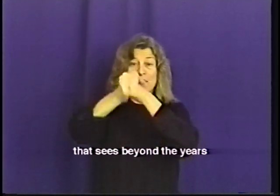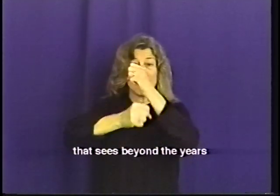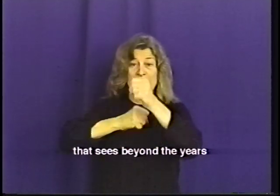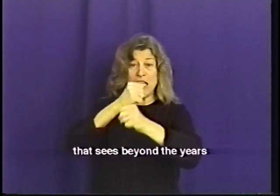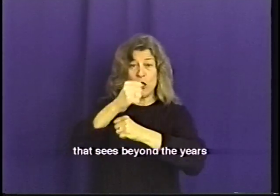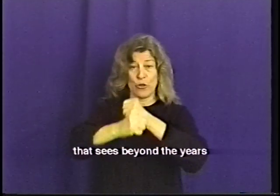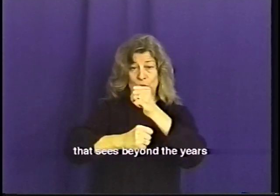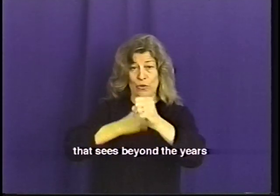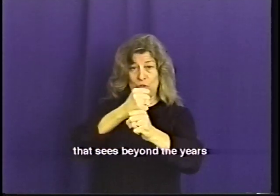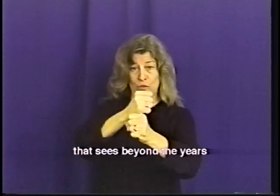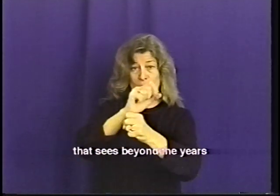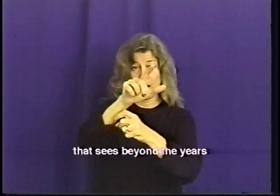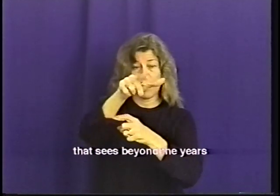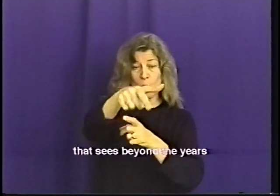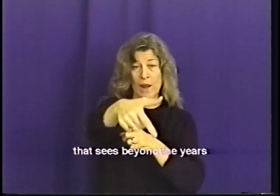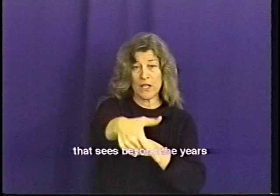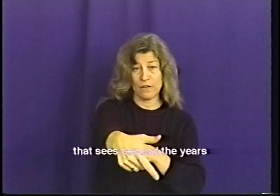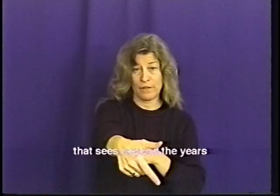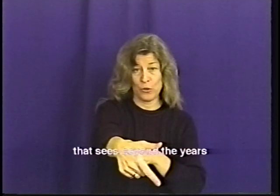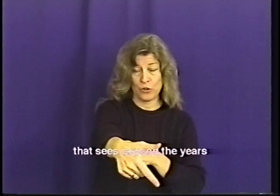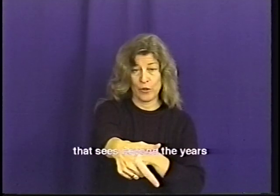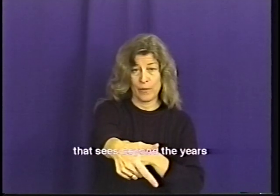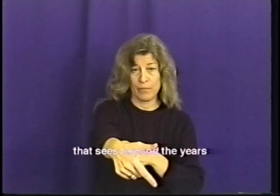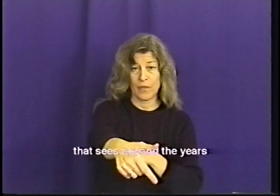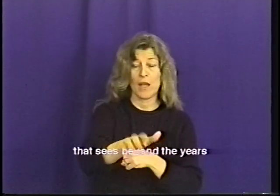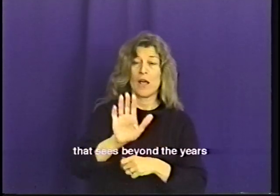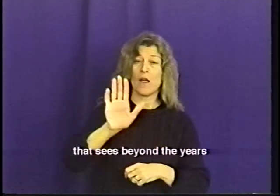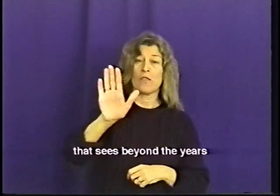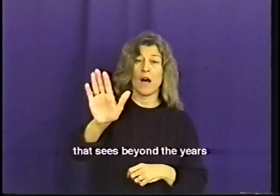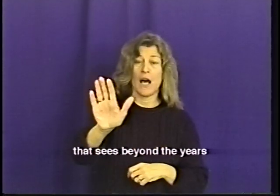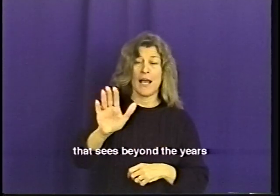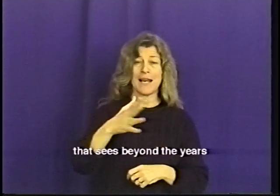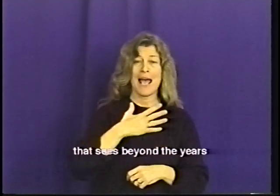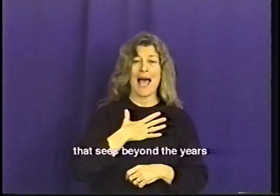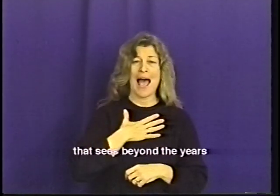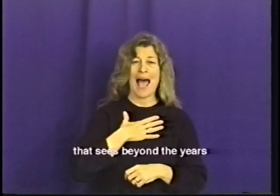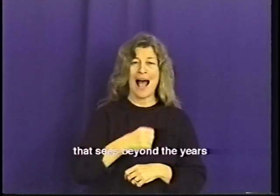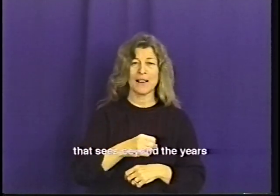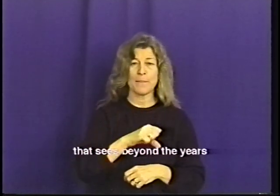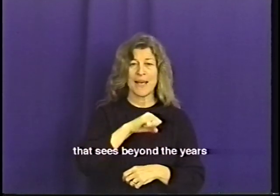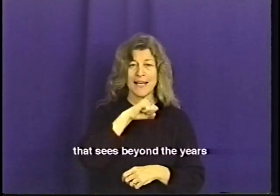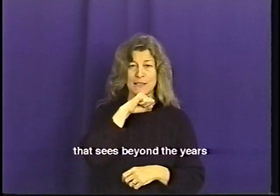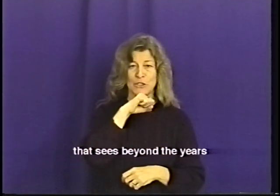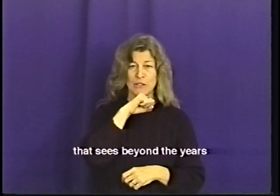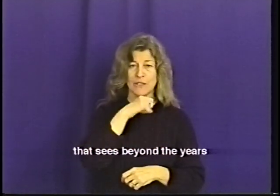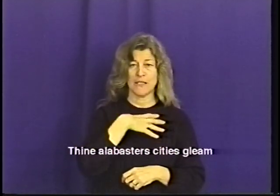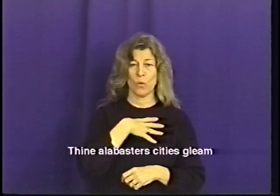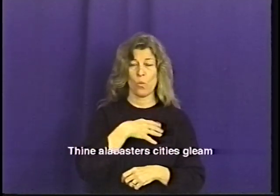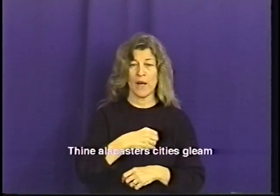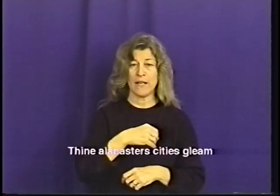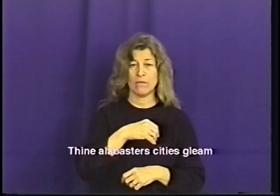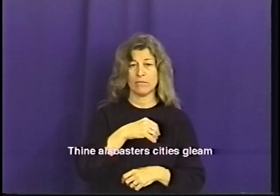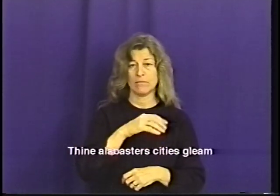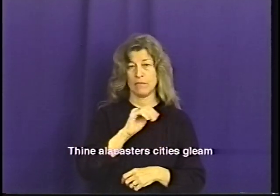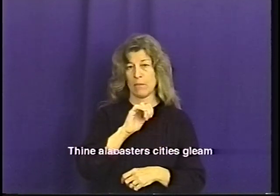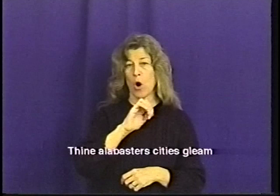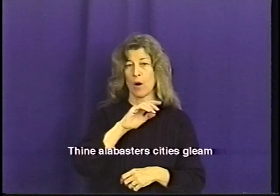the years, talking about way in the future, thine alabaster, that's a white